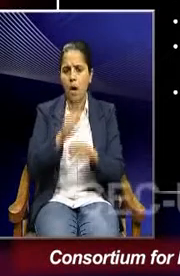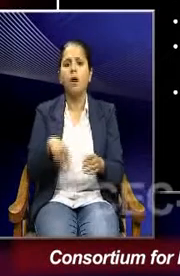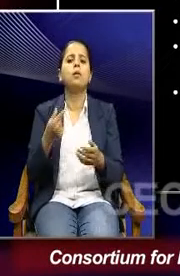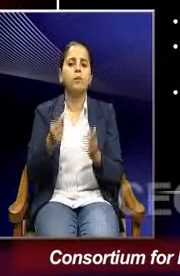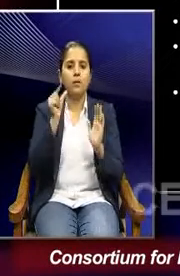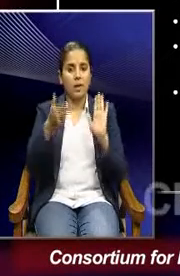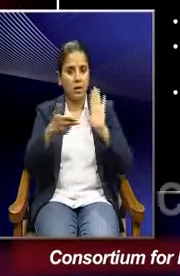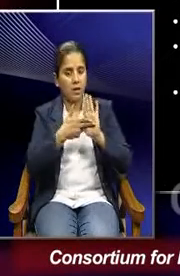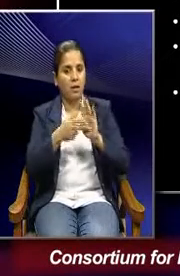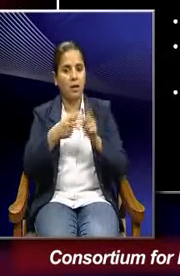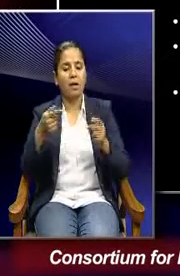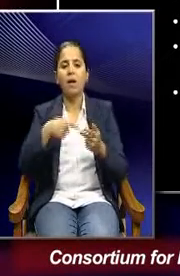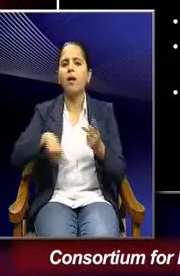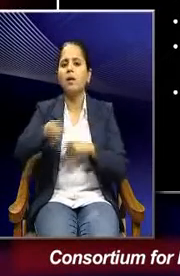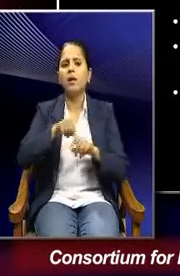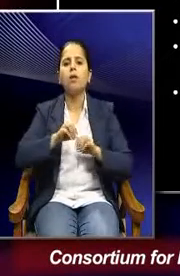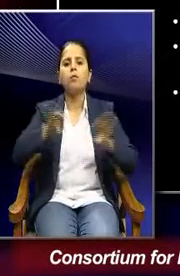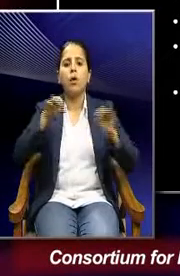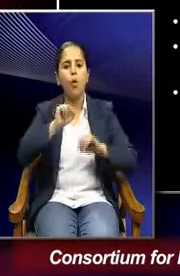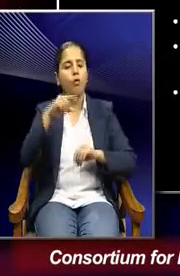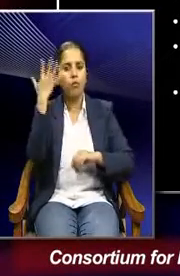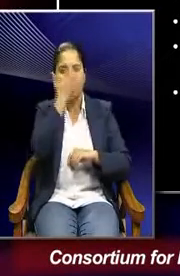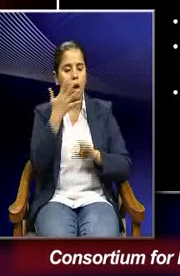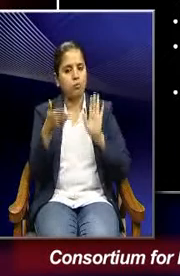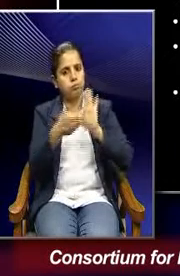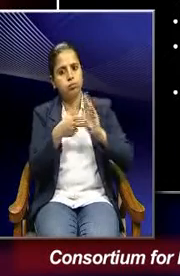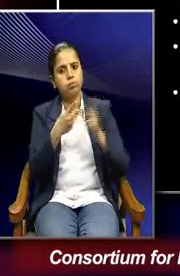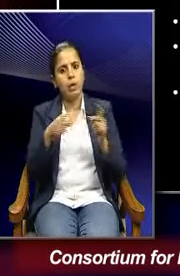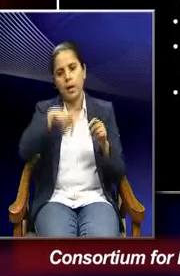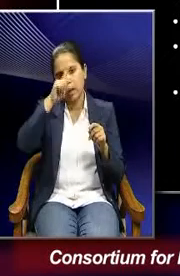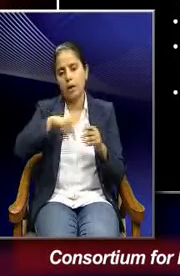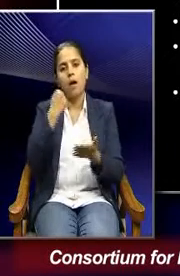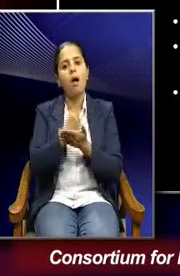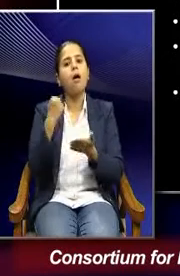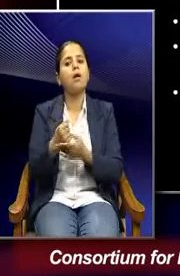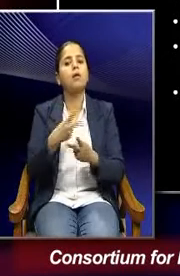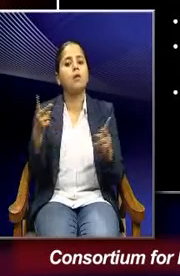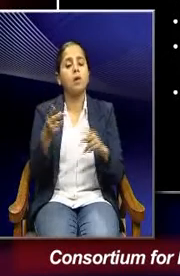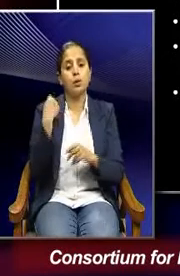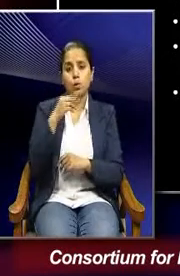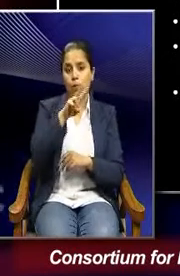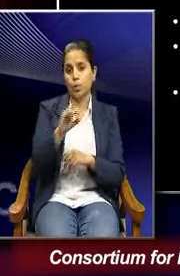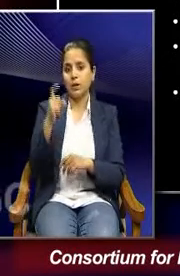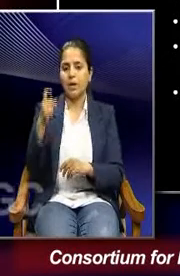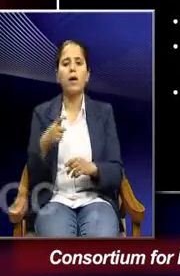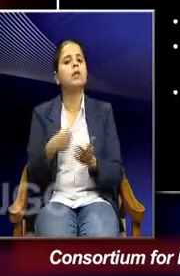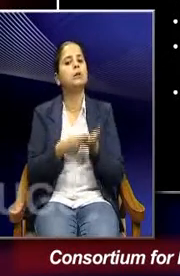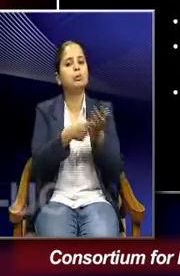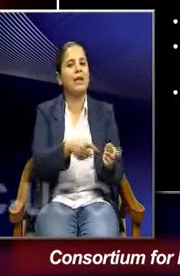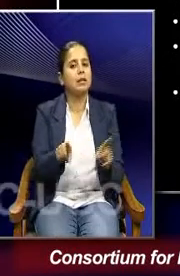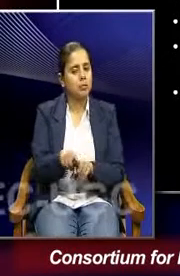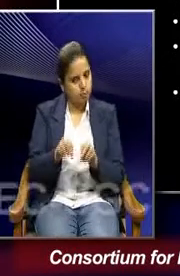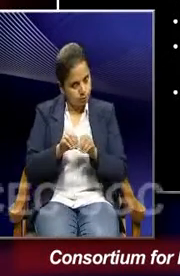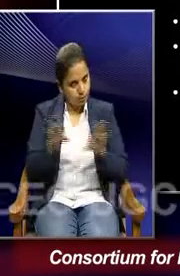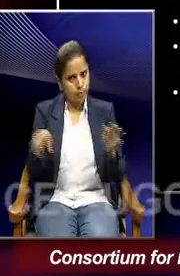bearing his face, which was released by the India Post to honor him in 2007. Apart from that, a